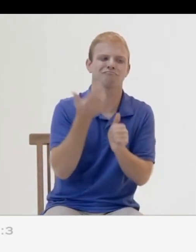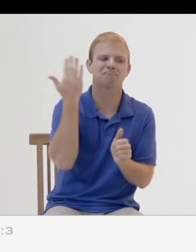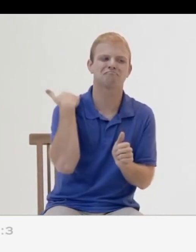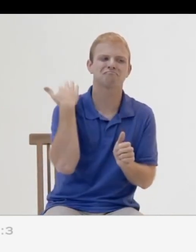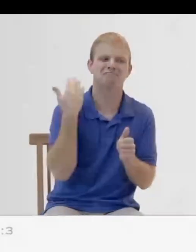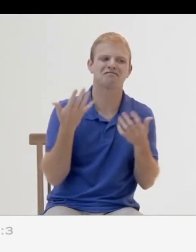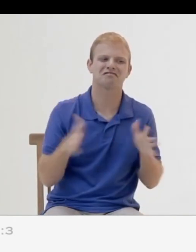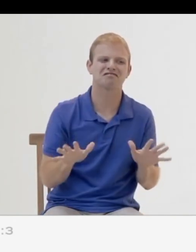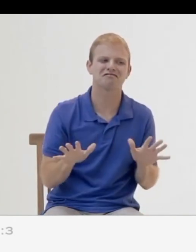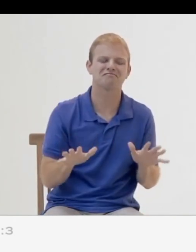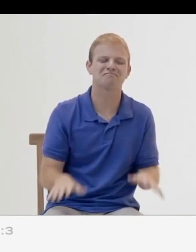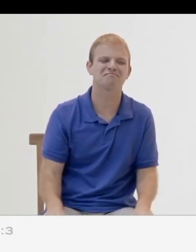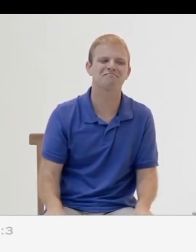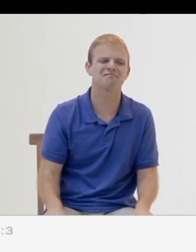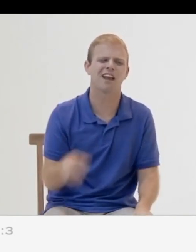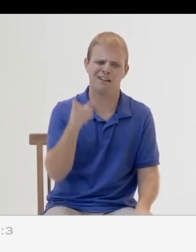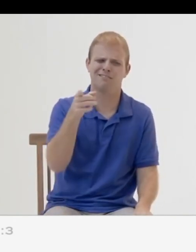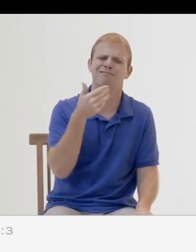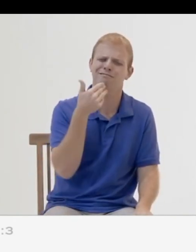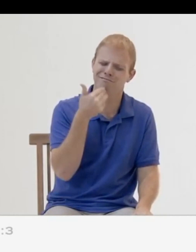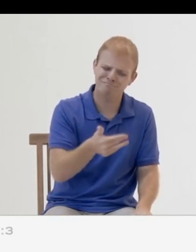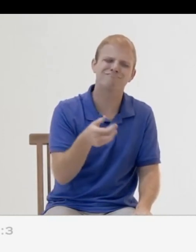We traveled a lot together.